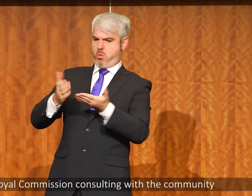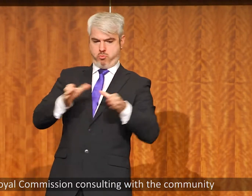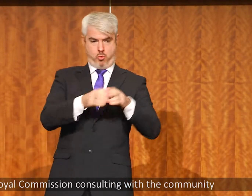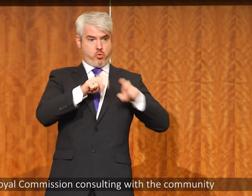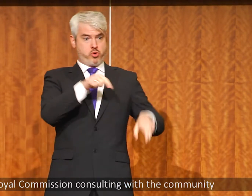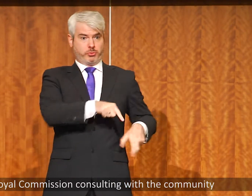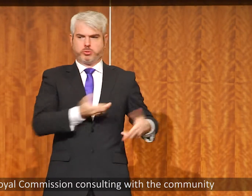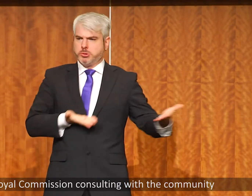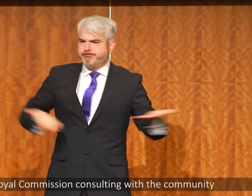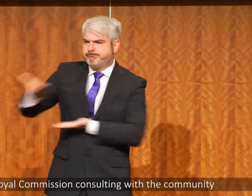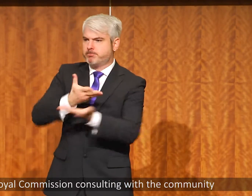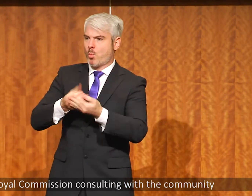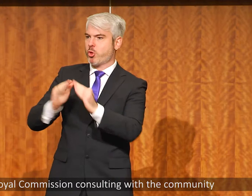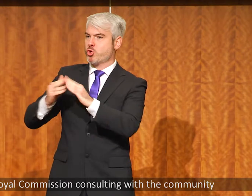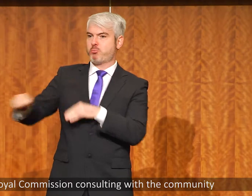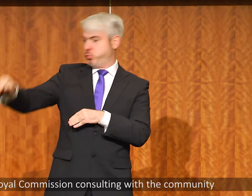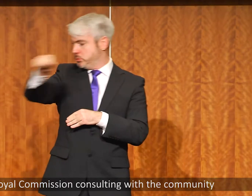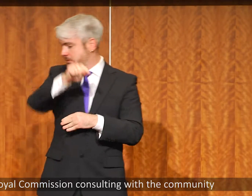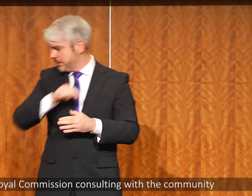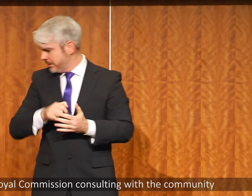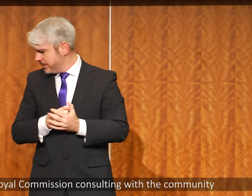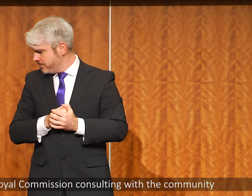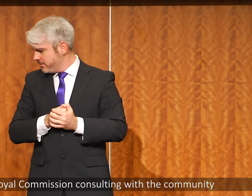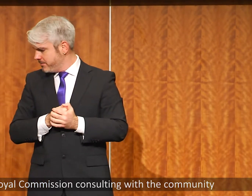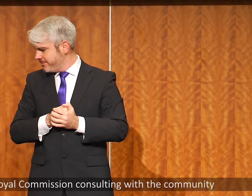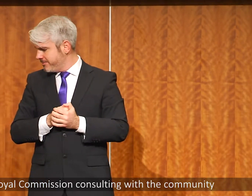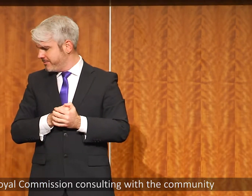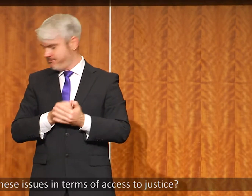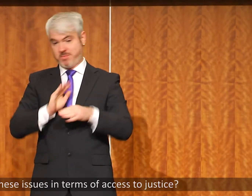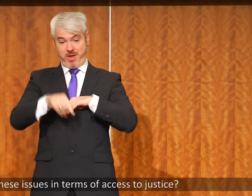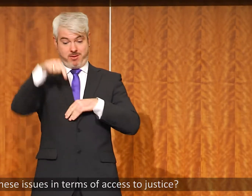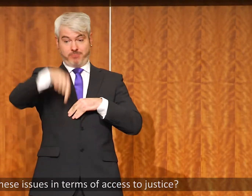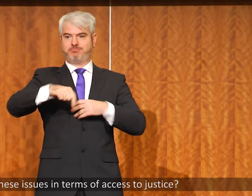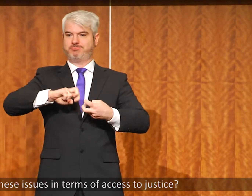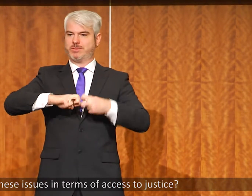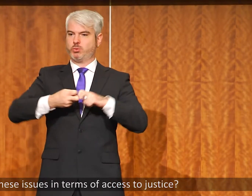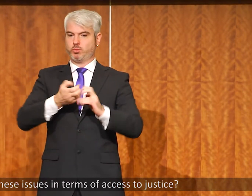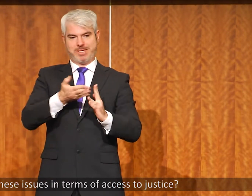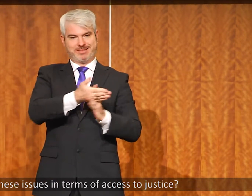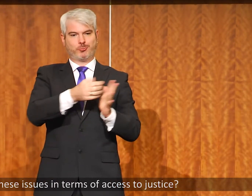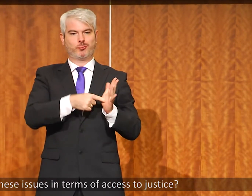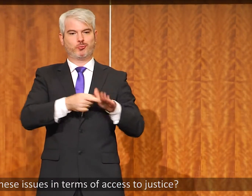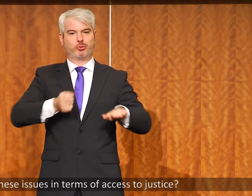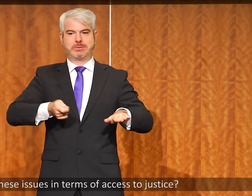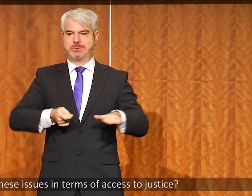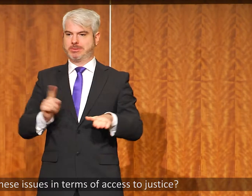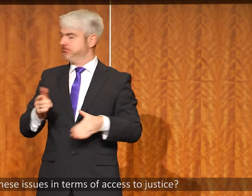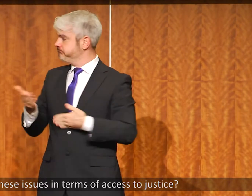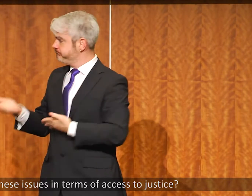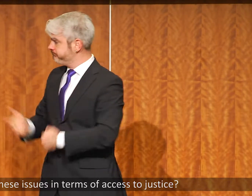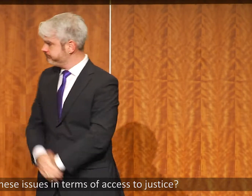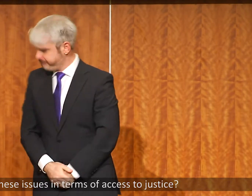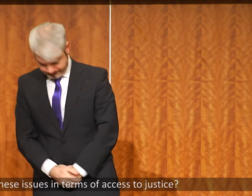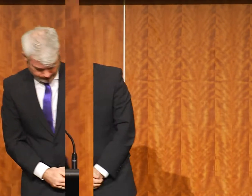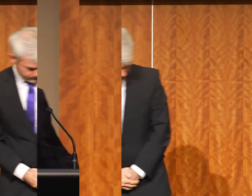How is the Royal Commission consulting with the community on these issues in terms of access to